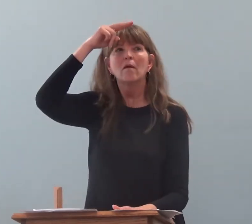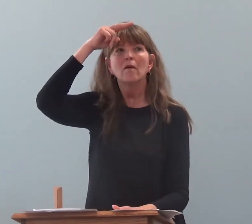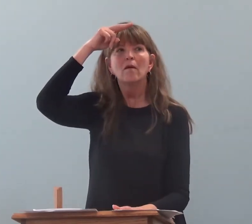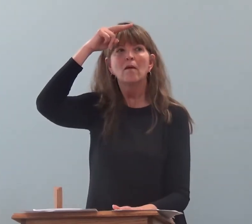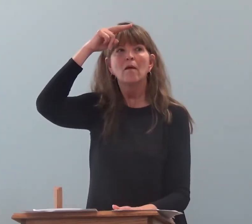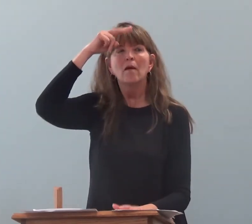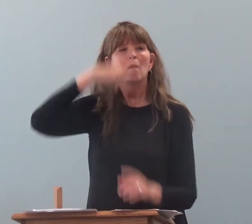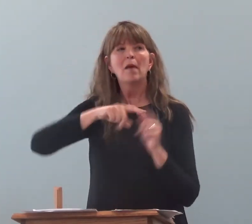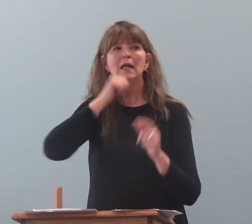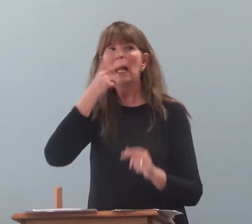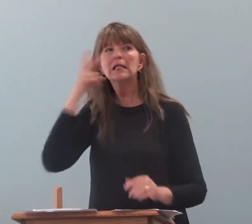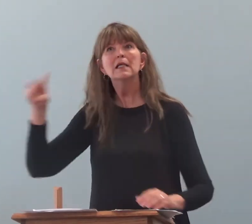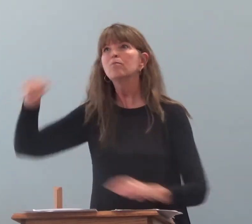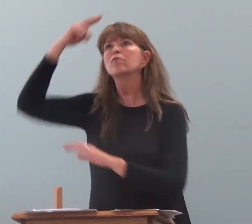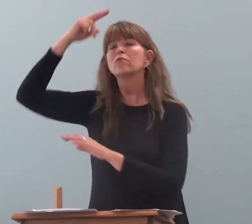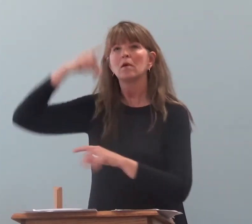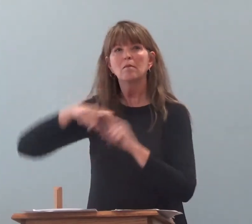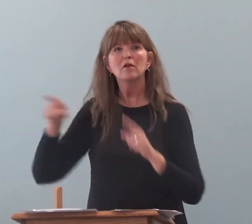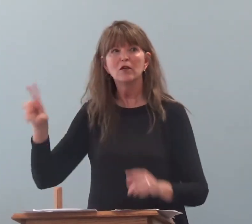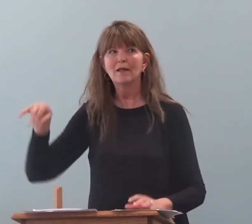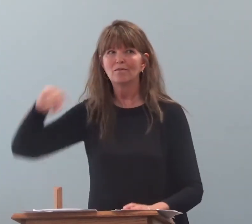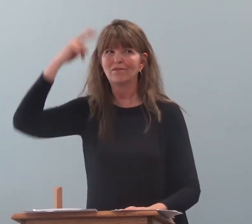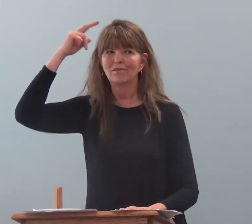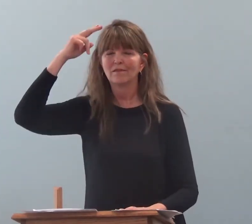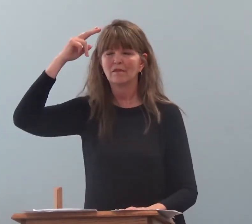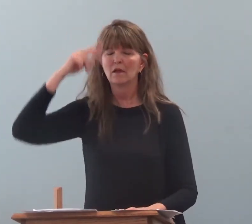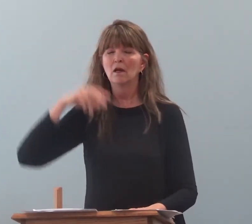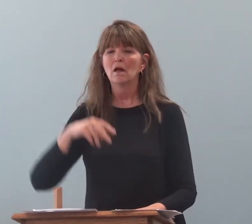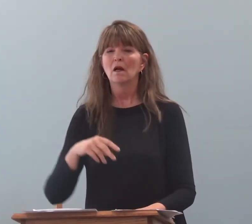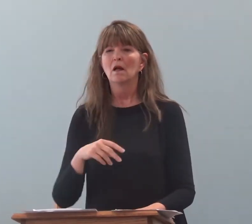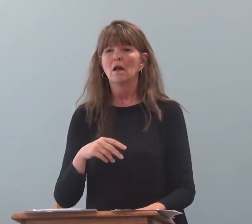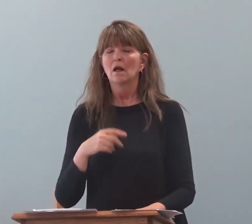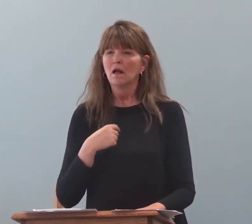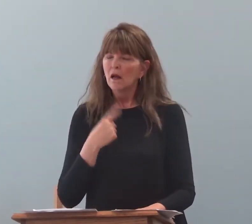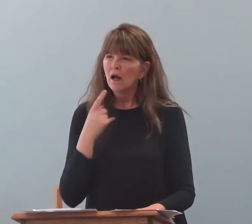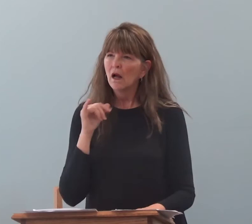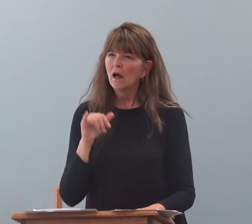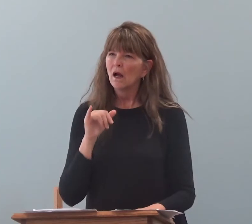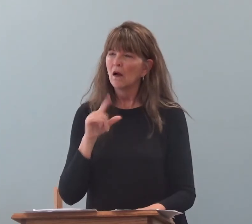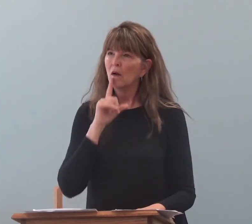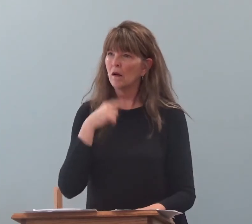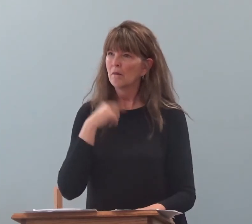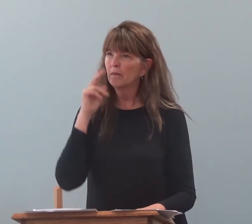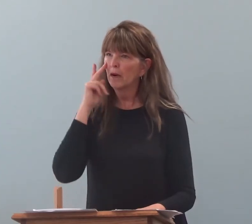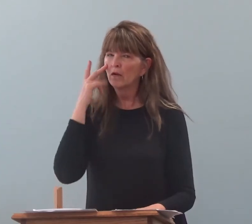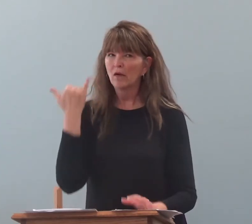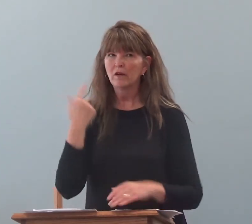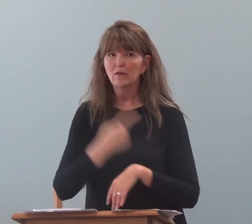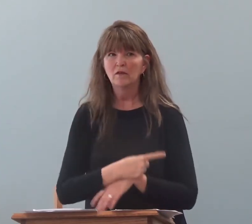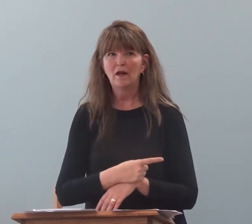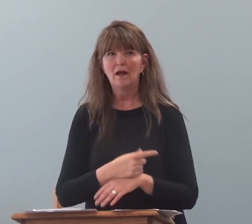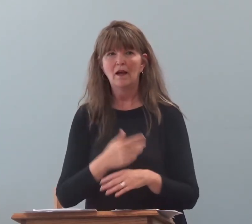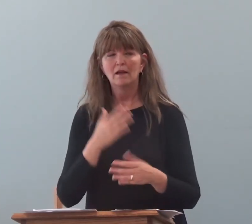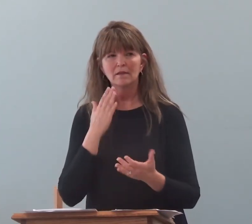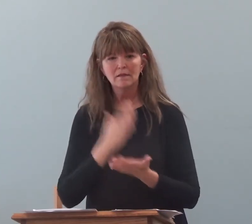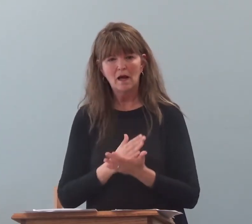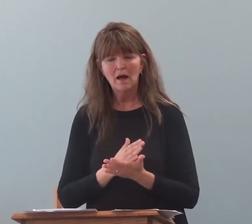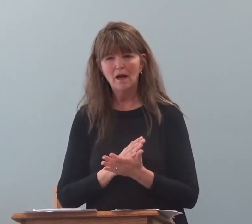So as soon as I would turn to look at them, I didn't see their eyes move from me to them, but I know they did. So anyway, I was